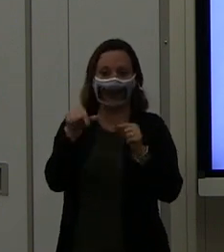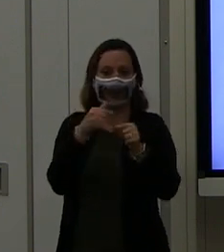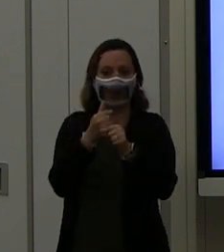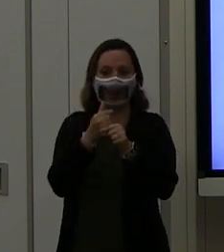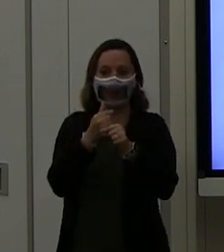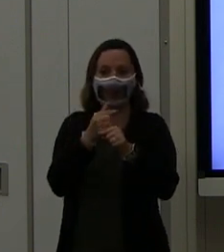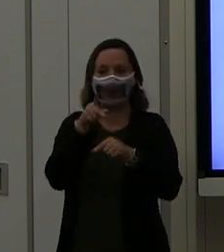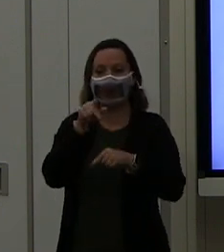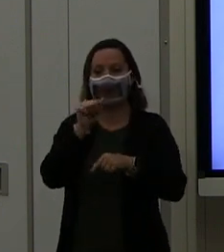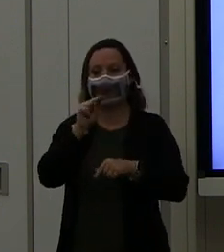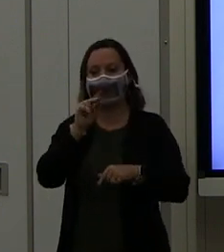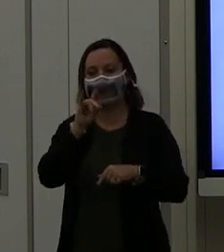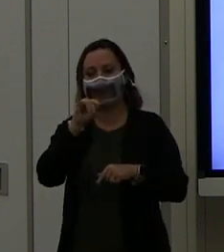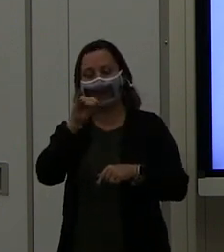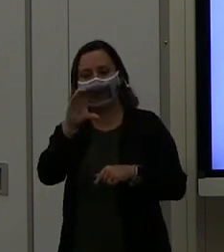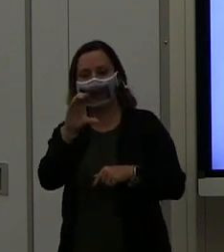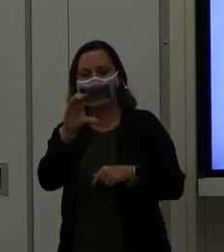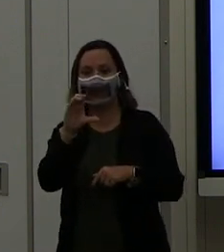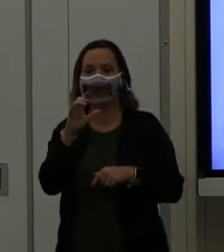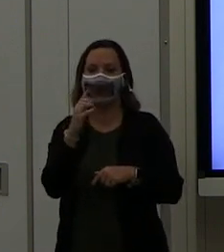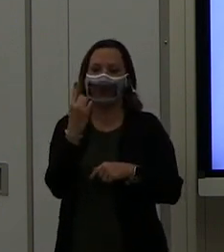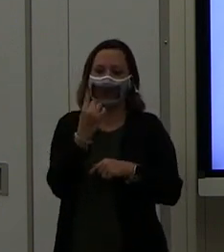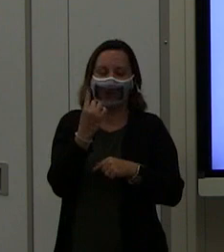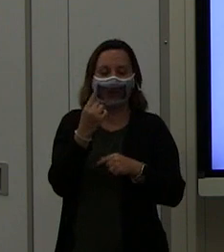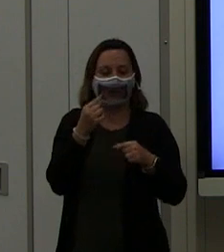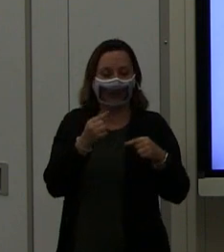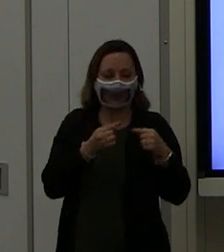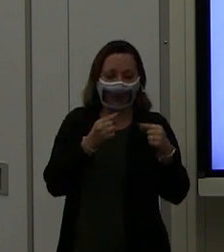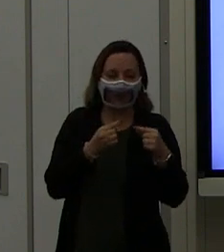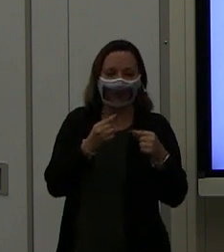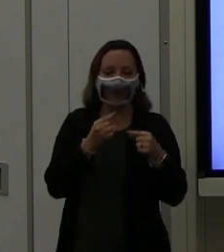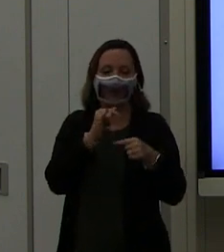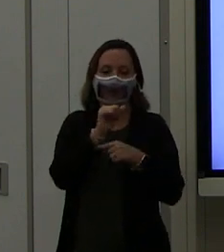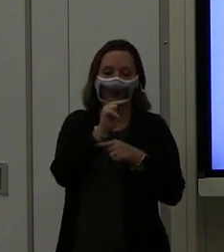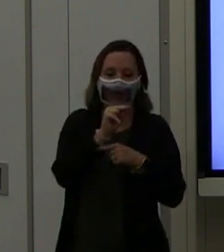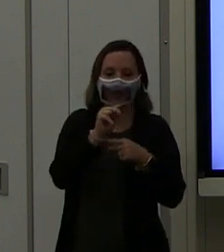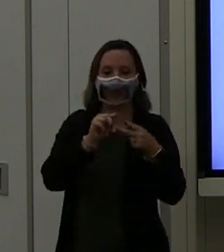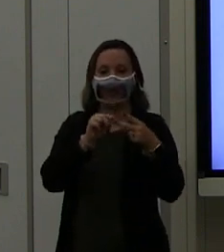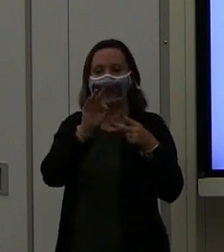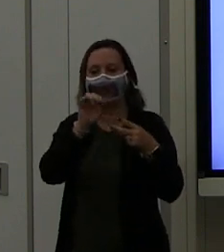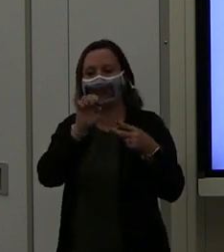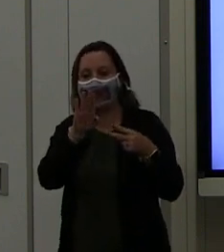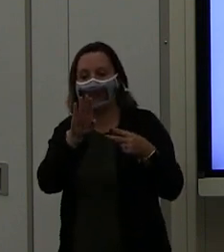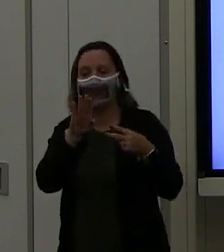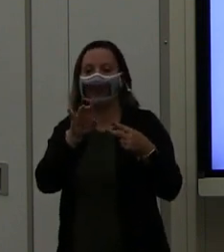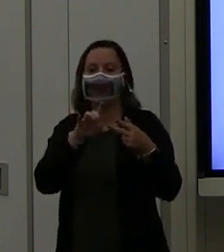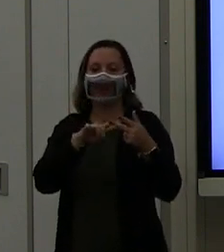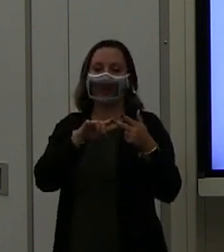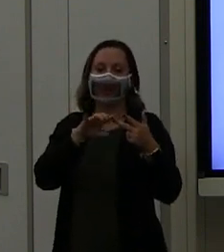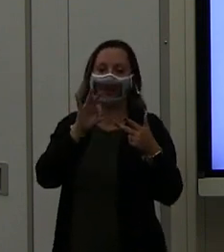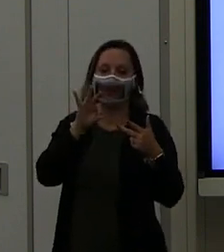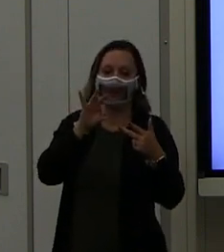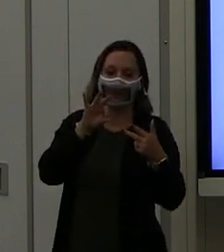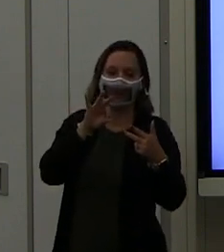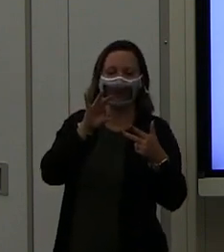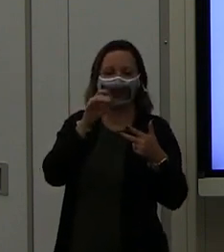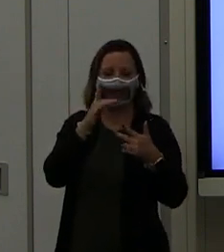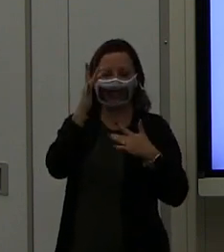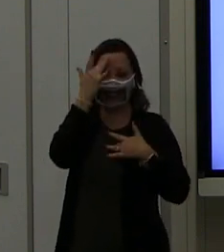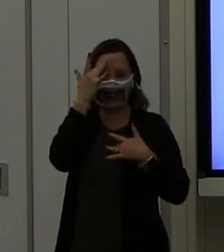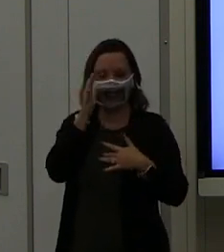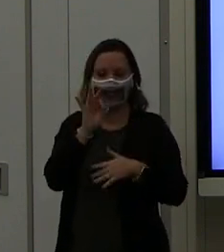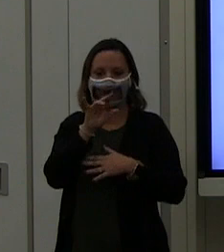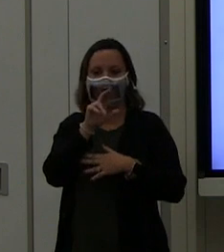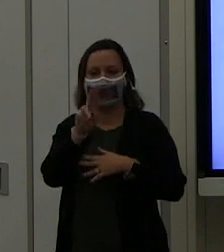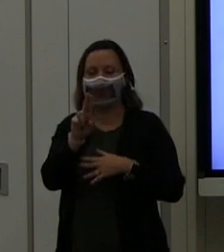struggle always in the months of January and February with sickness and the flu, and then students coming back and getting ready for finals. They're definitely